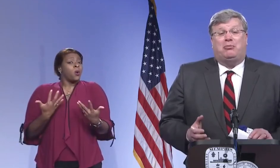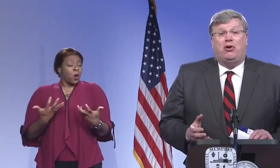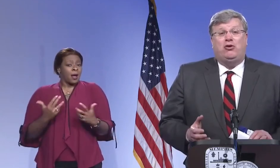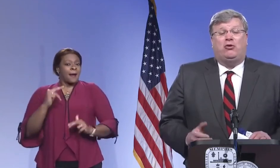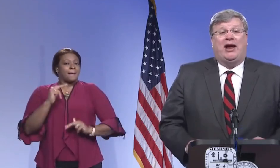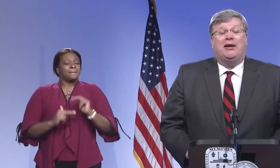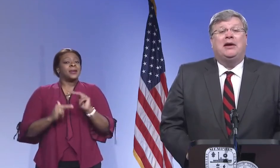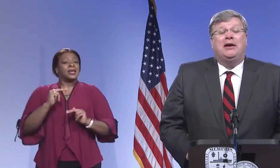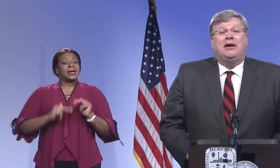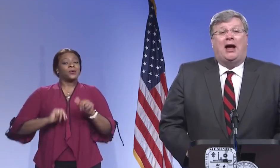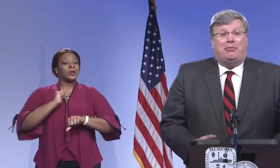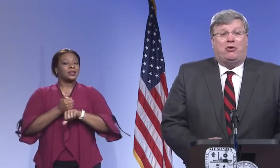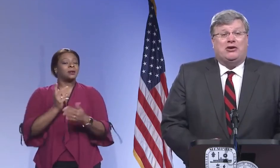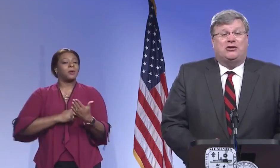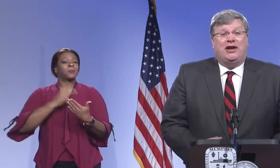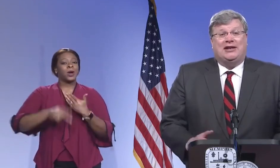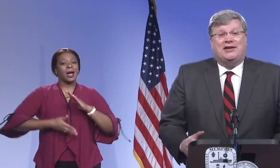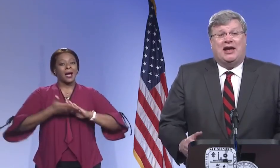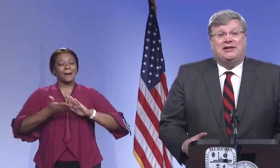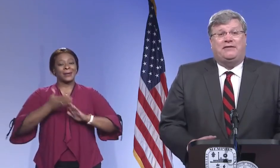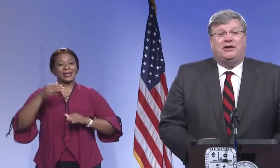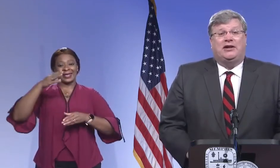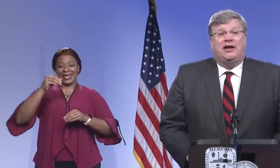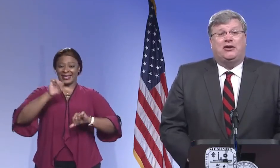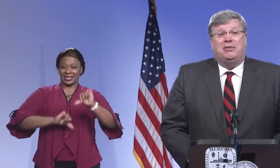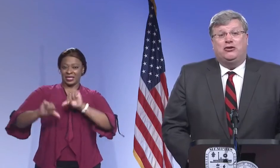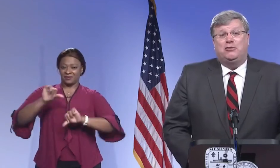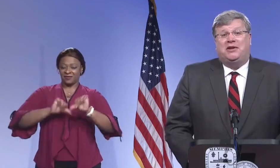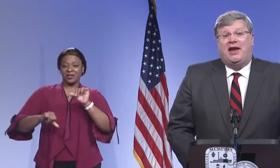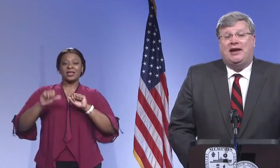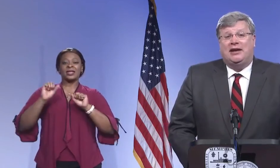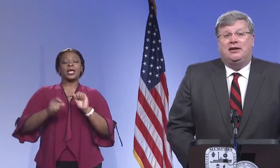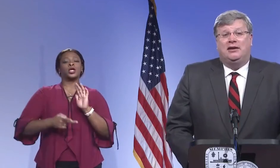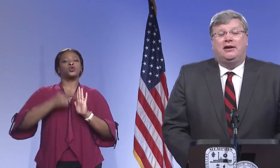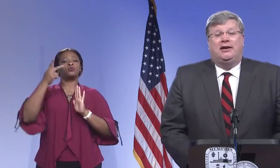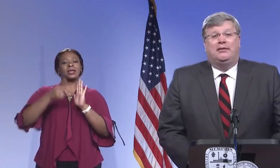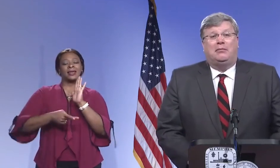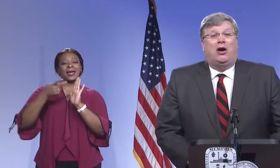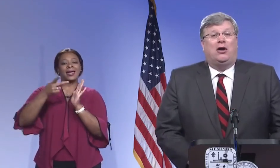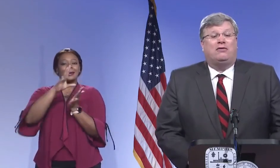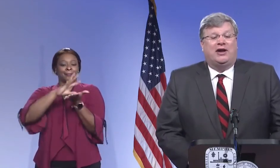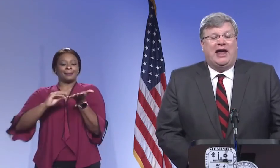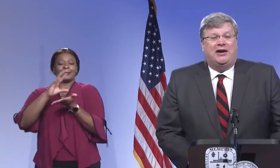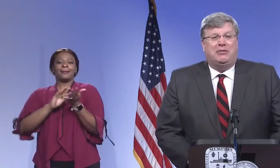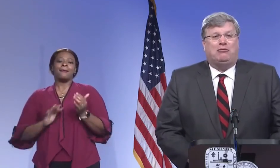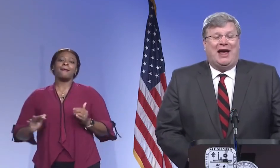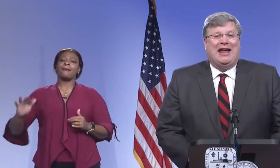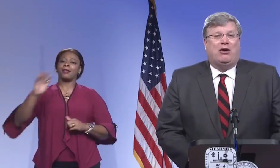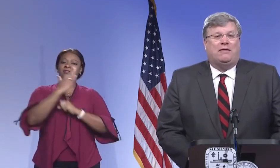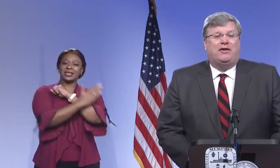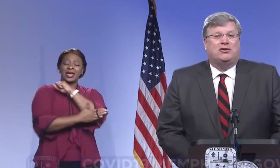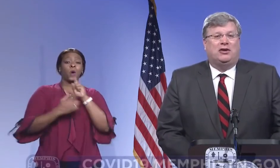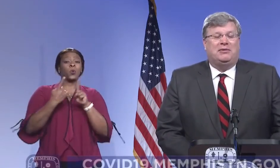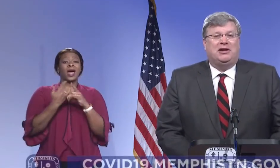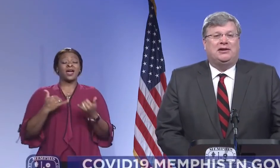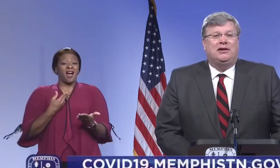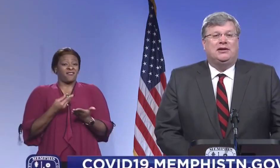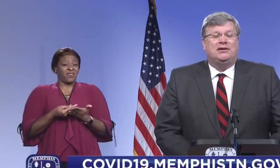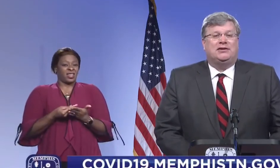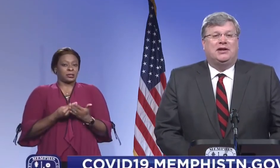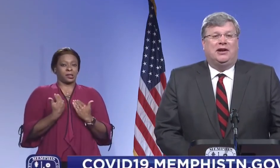a program operationally and scientifically that could be duplicated all over the county. But right now, our funds are limited